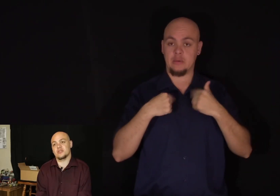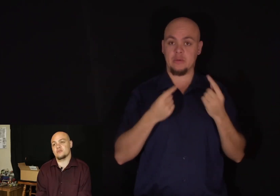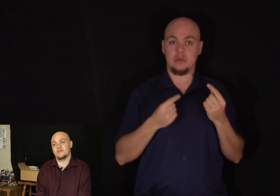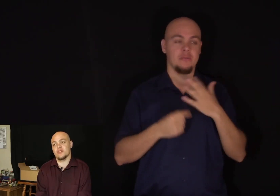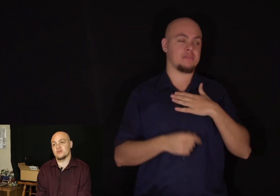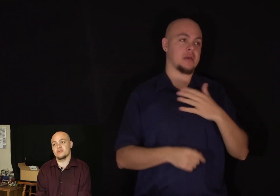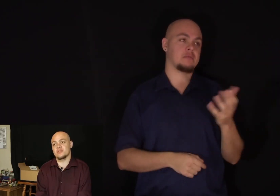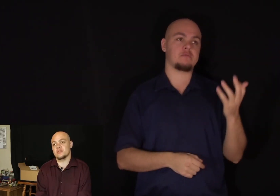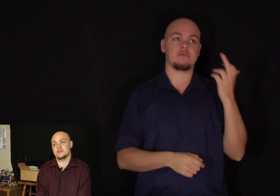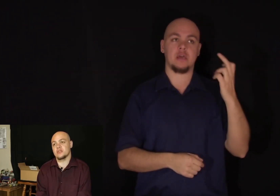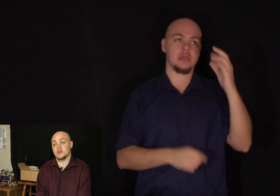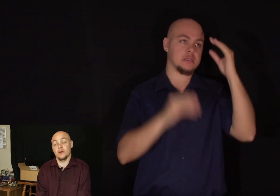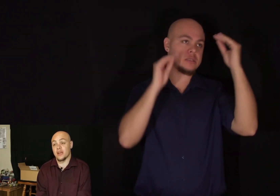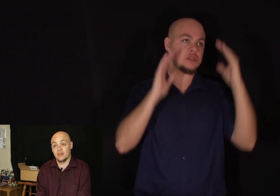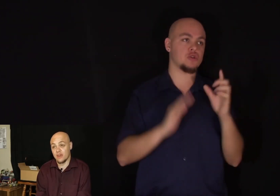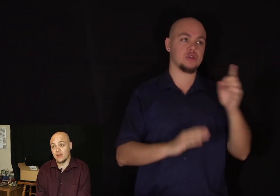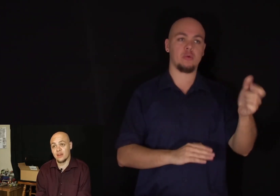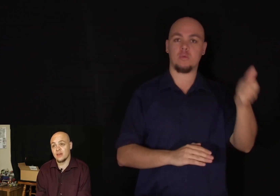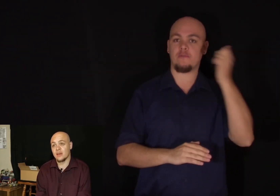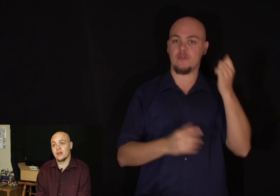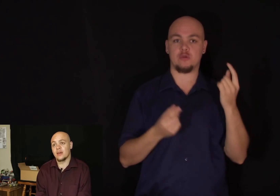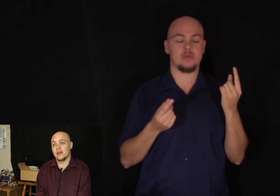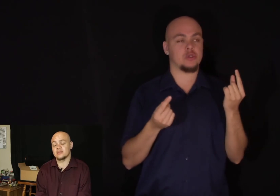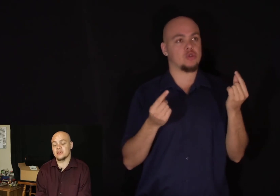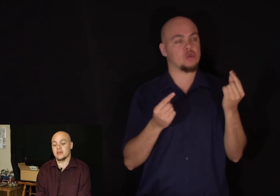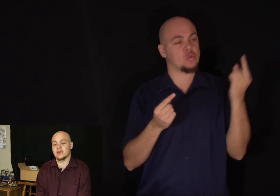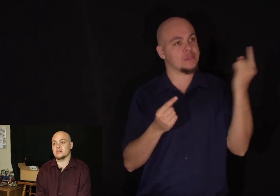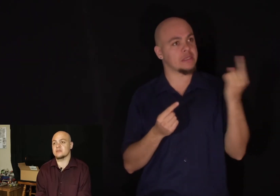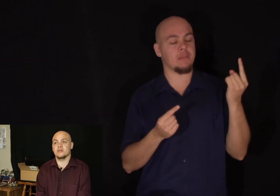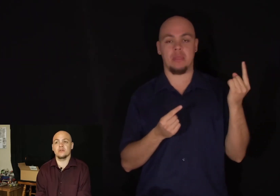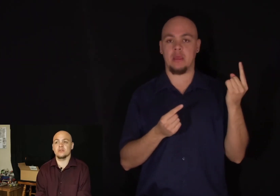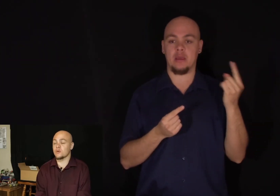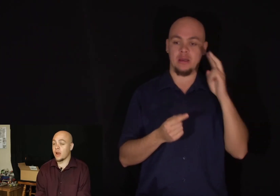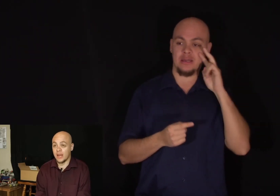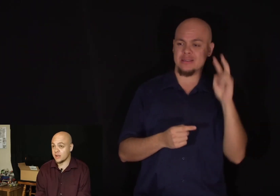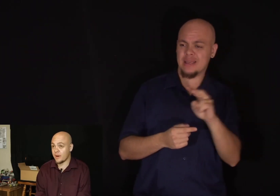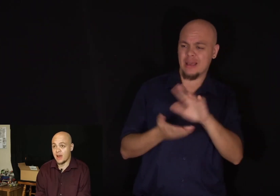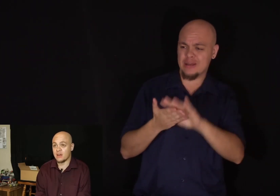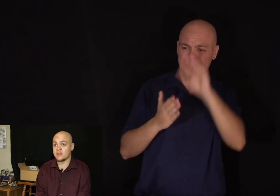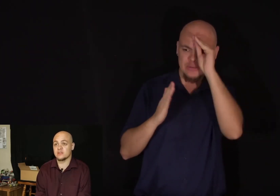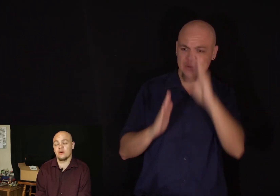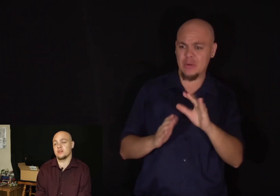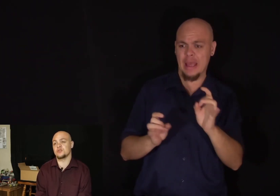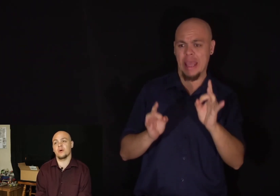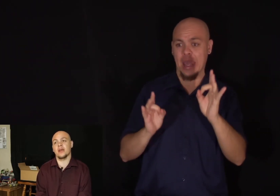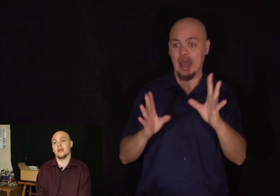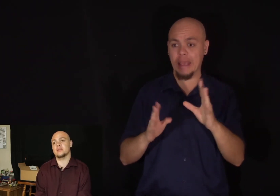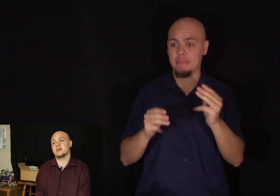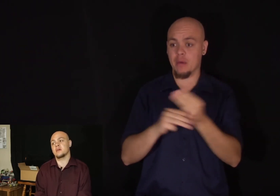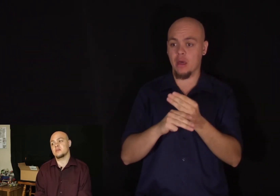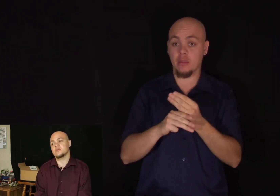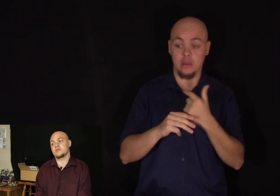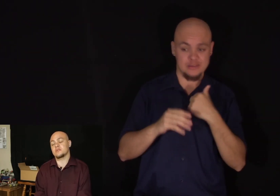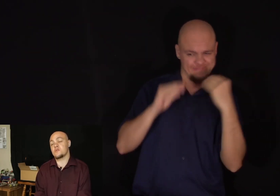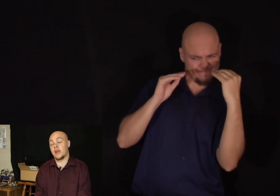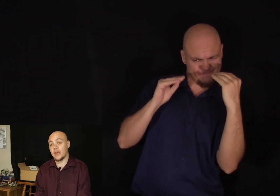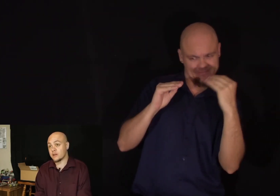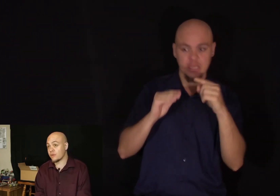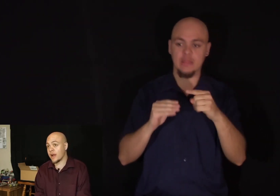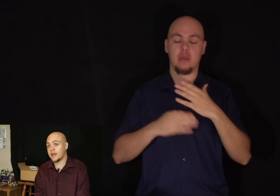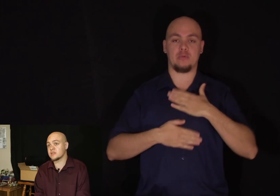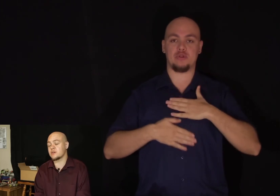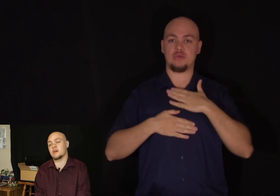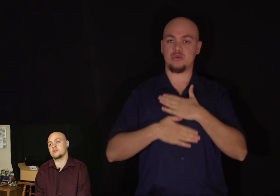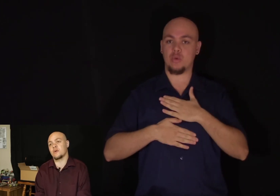teacher just refused to do anything, and seeing students who hated math start enjoying it, students who